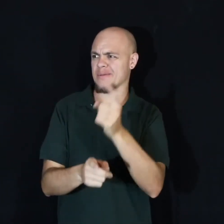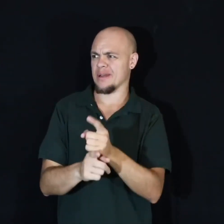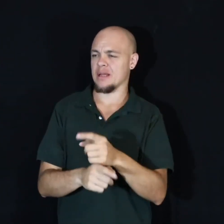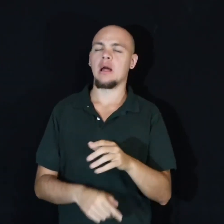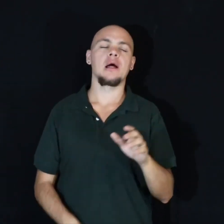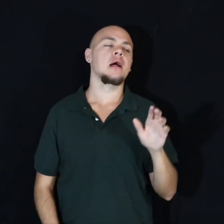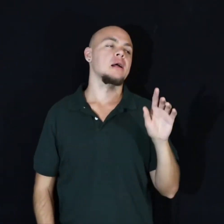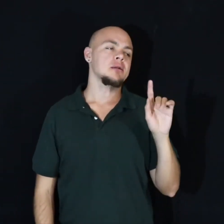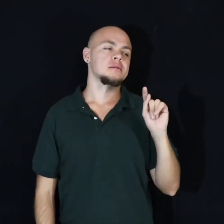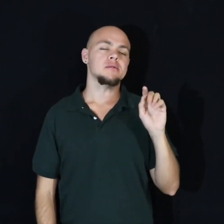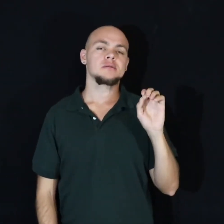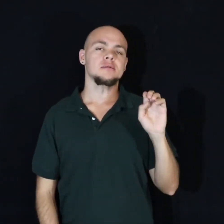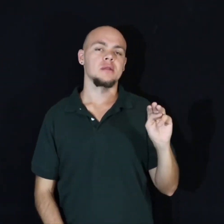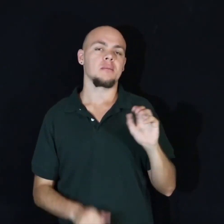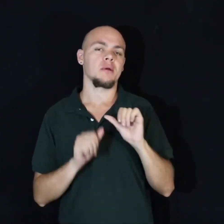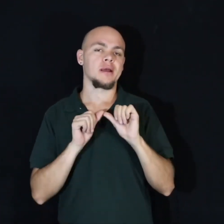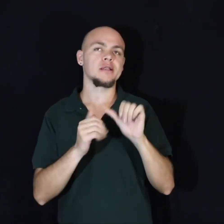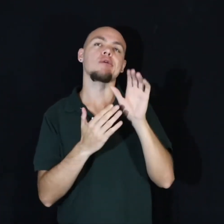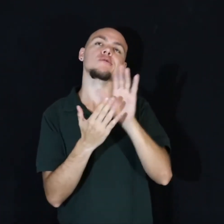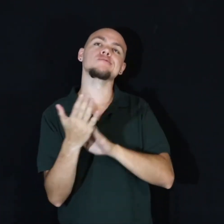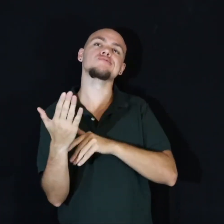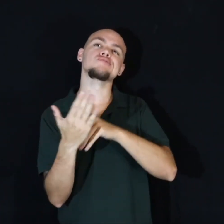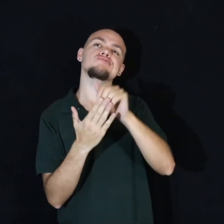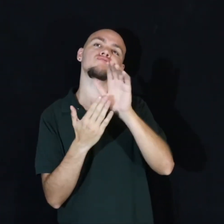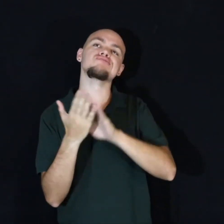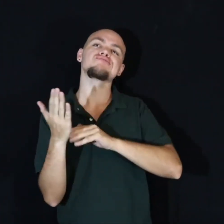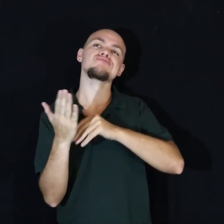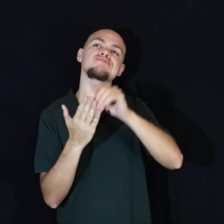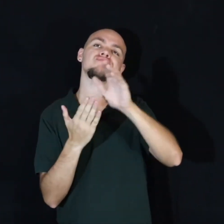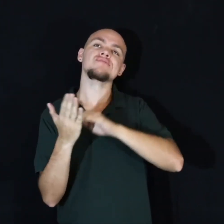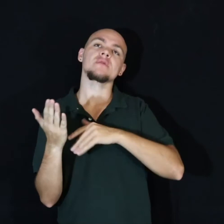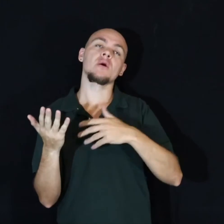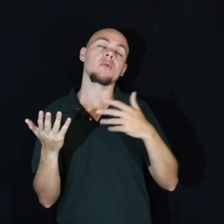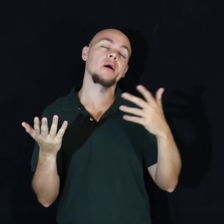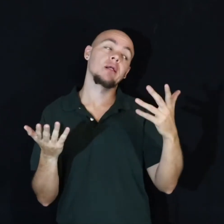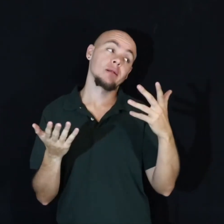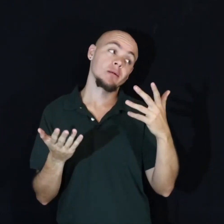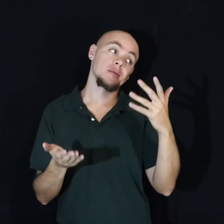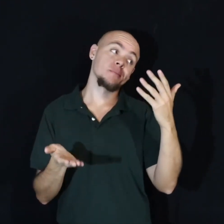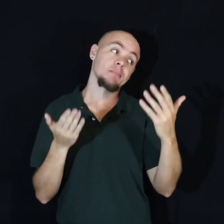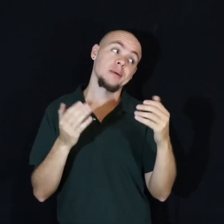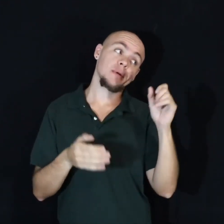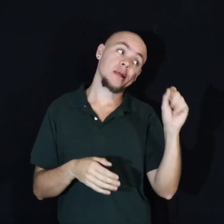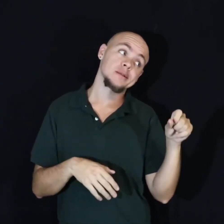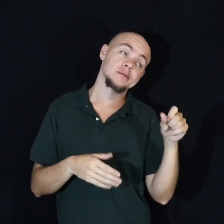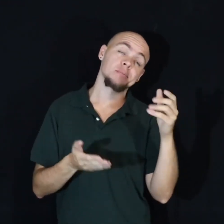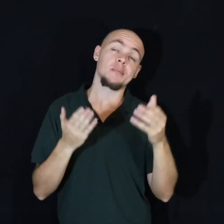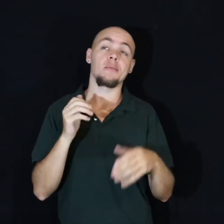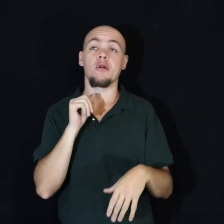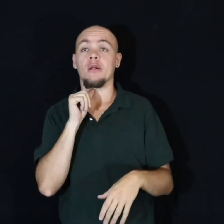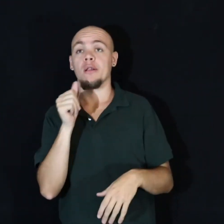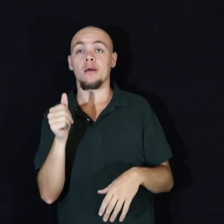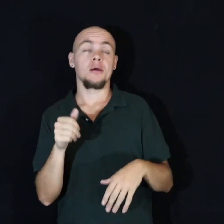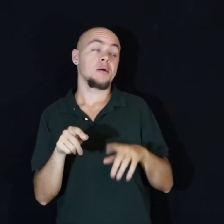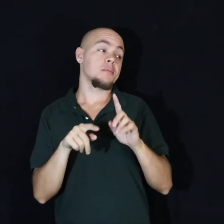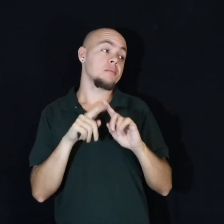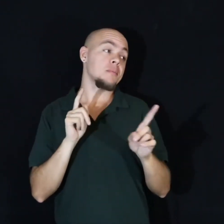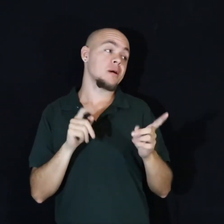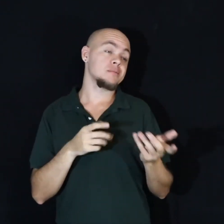his whitewashing and answered carelessly, Well, maybe it is and maybe it ain't. All I know is it suits Tom Sawyer.